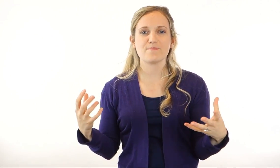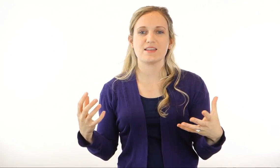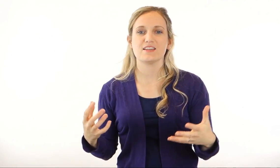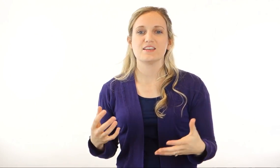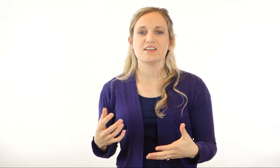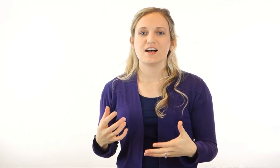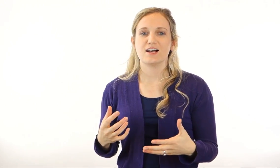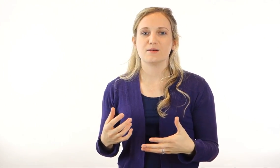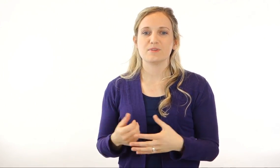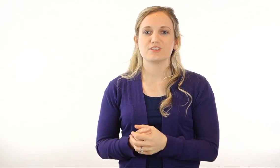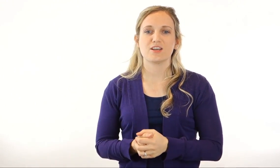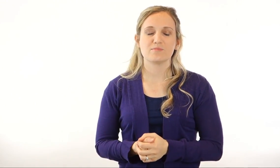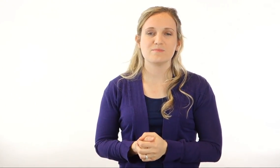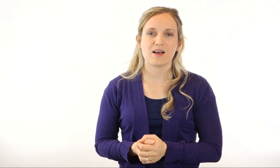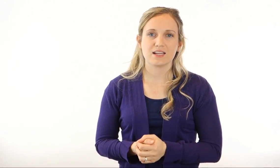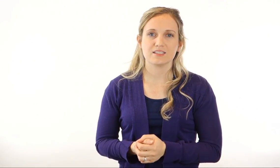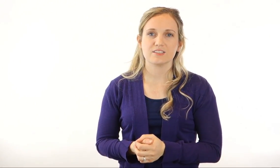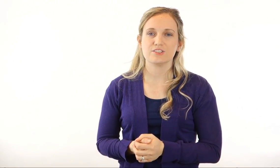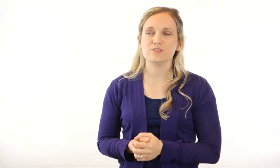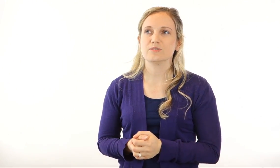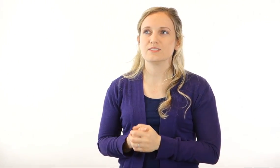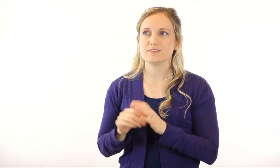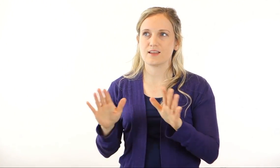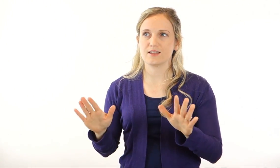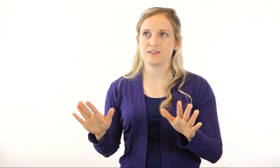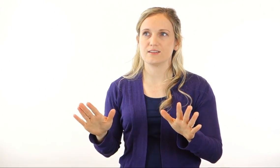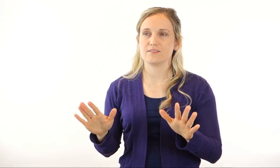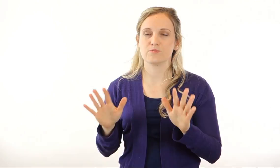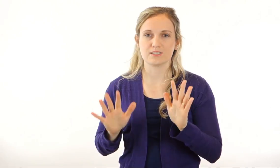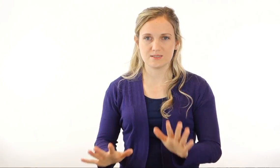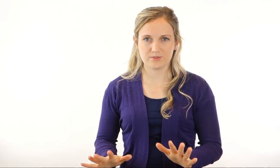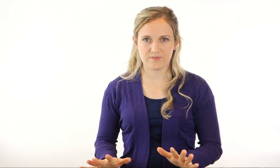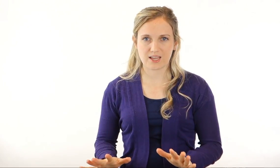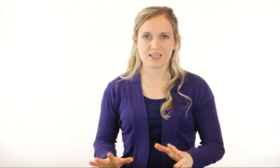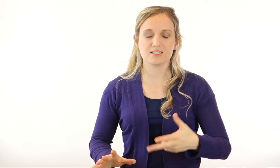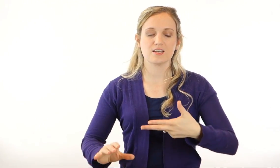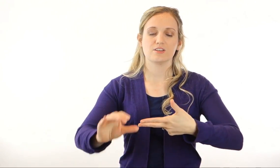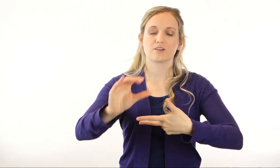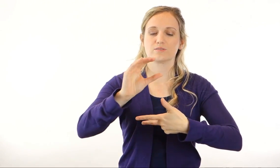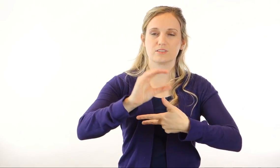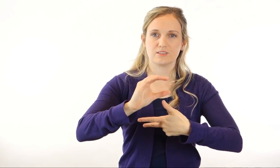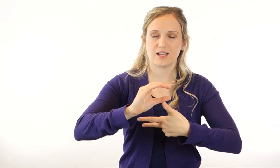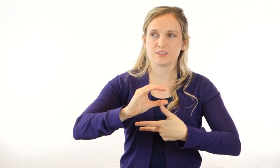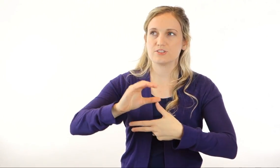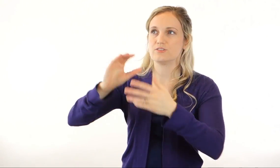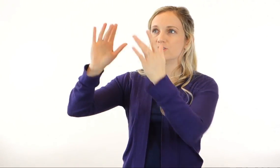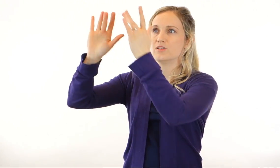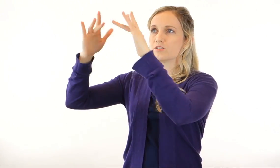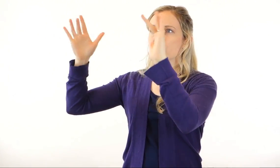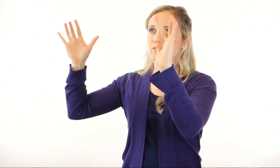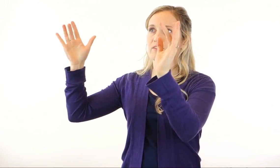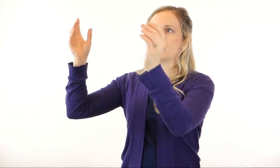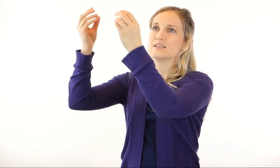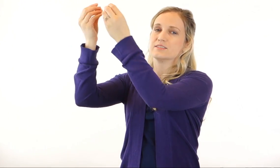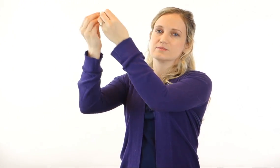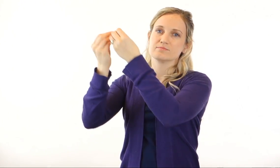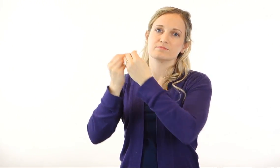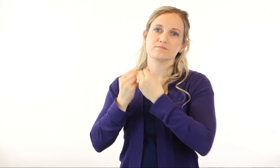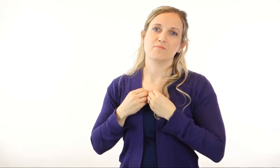happen. Shall be mine. You can sign, if you want to simplify it, go celestial glory